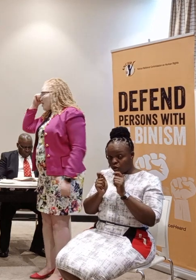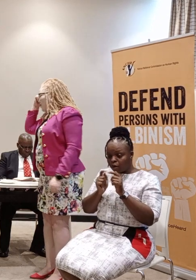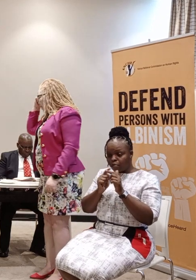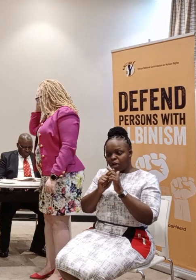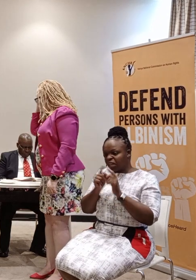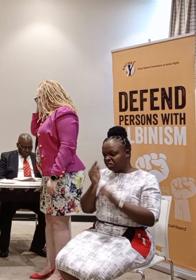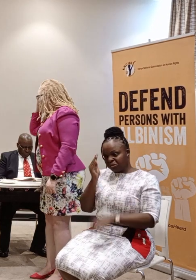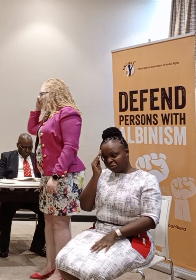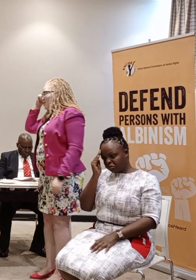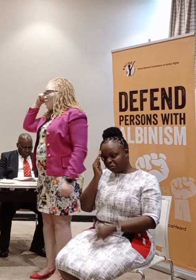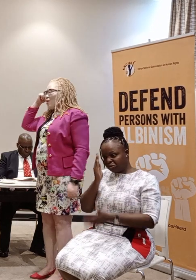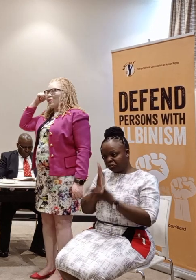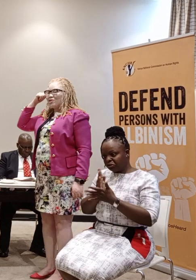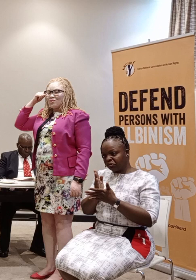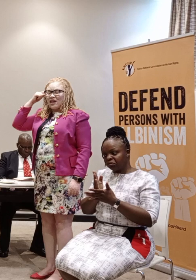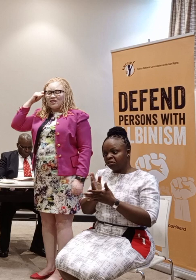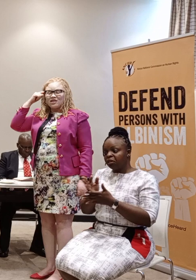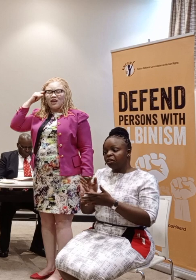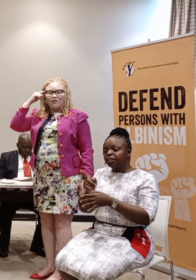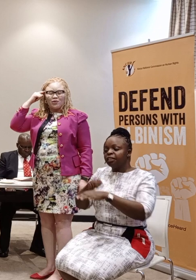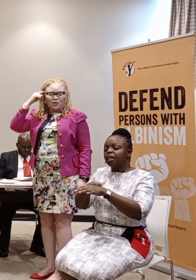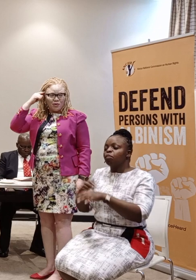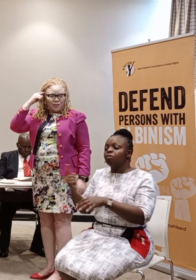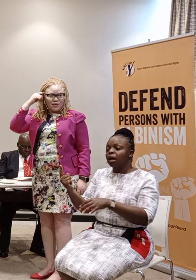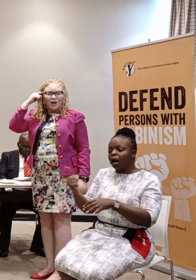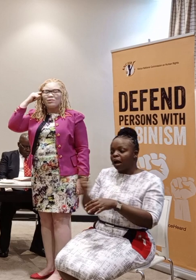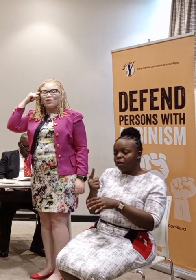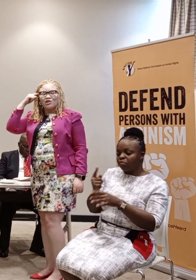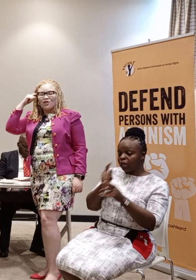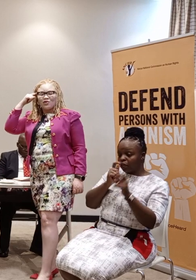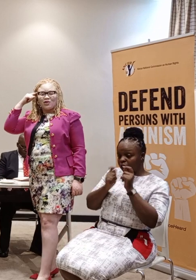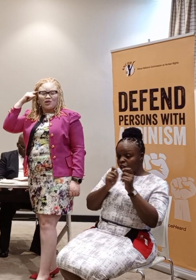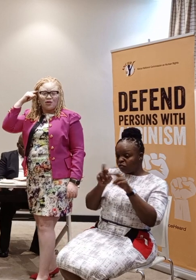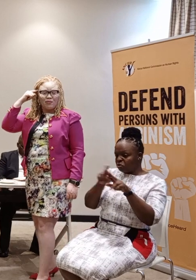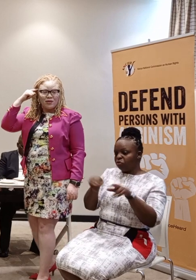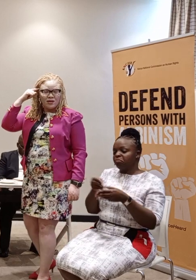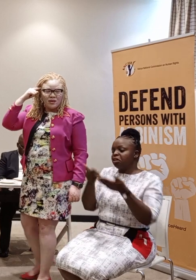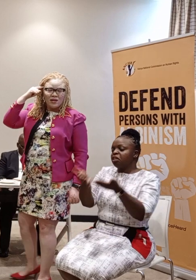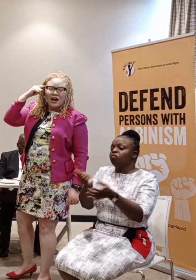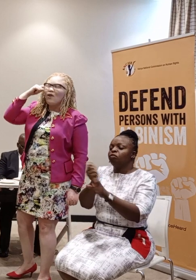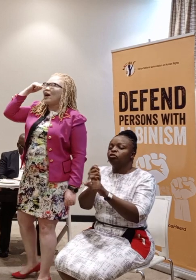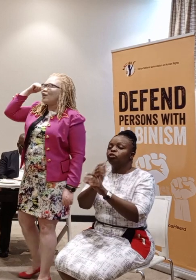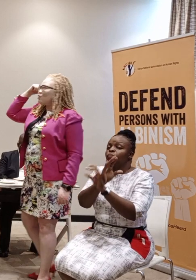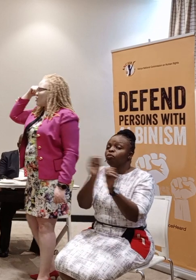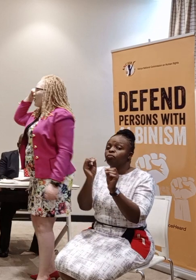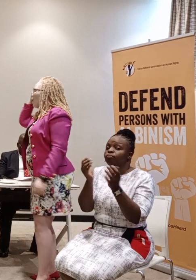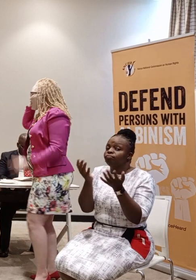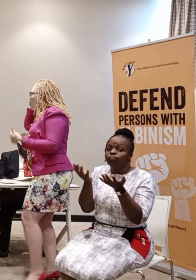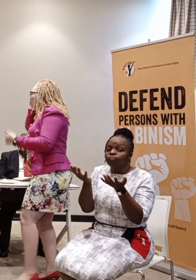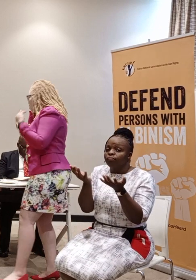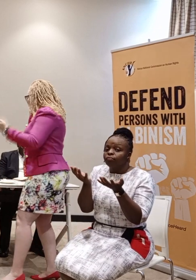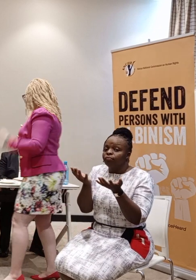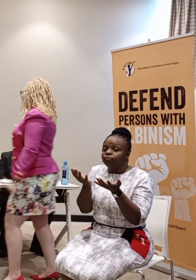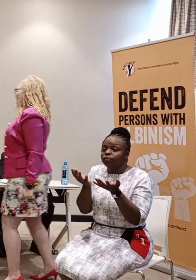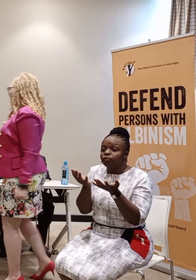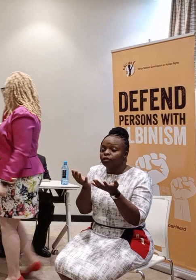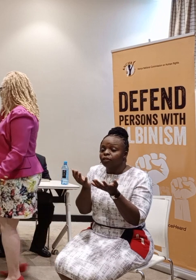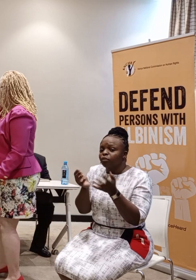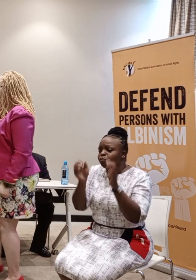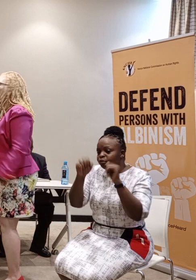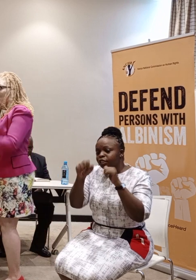know very well, even when you walk into that interview room, they will not give you the job. How can you give a white coat a